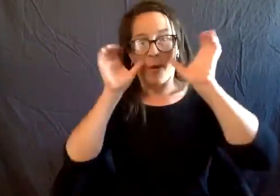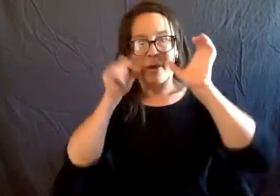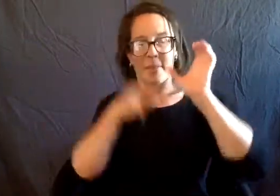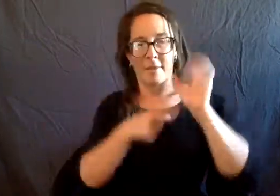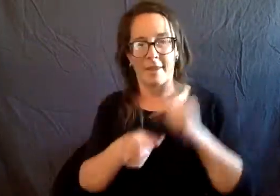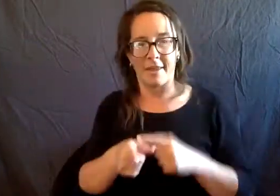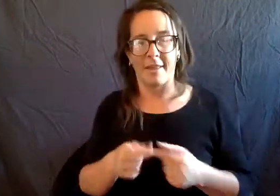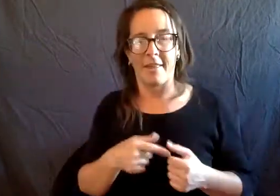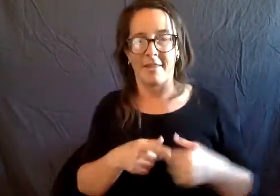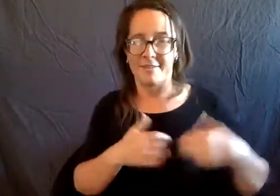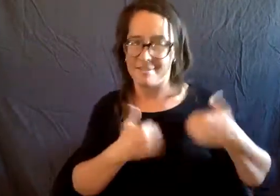people's Young at Heart